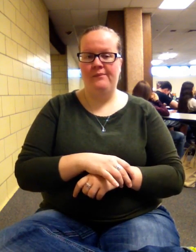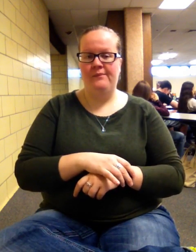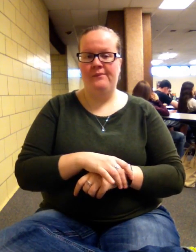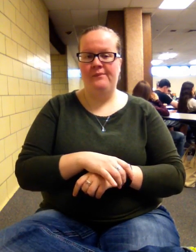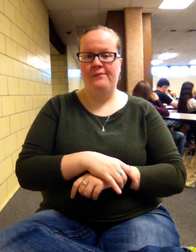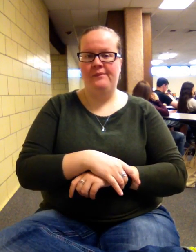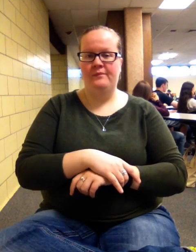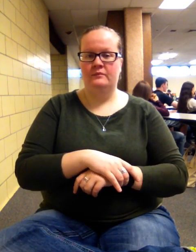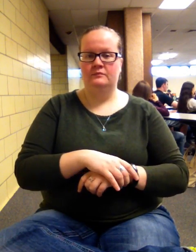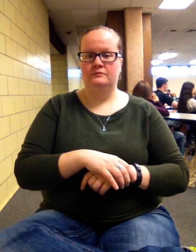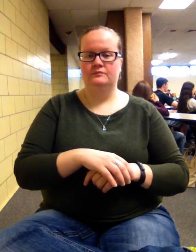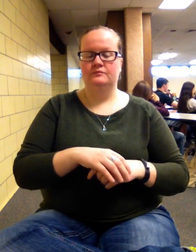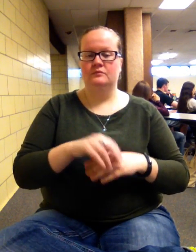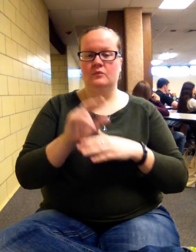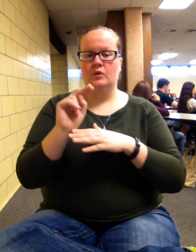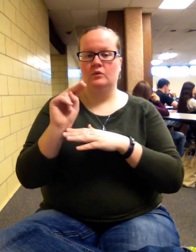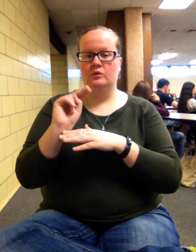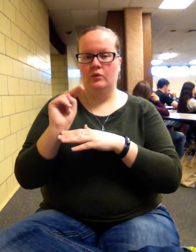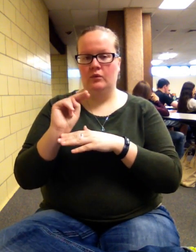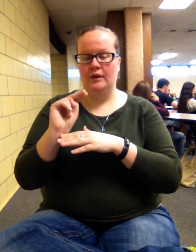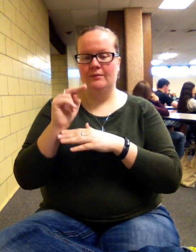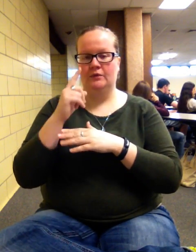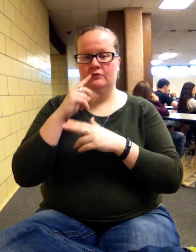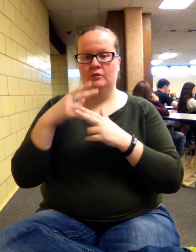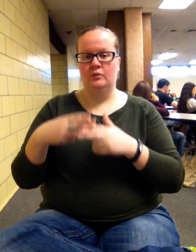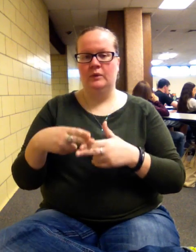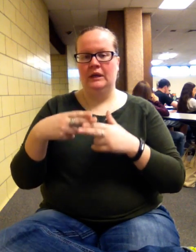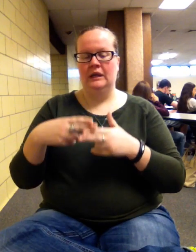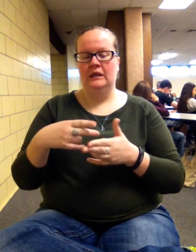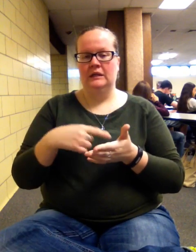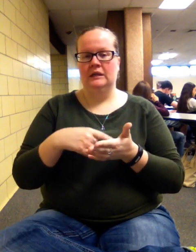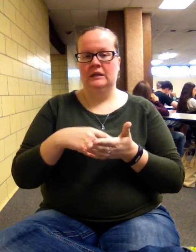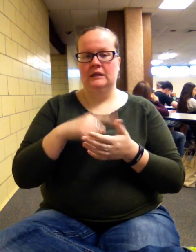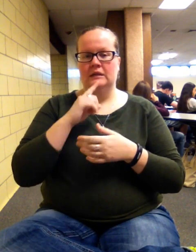So the numerator for the weight of debt is going to be $40.